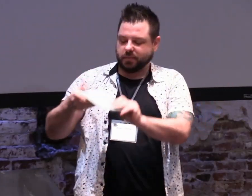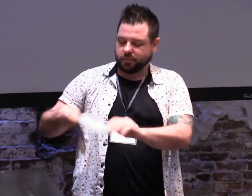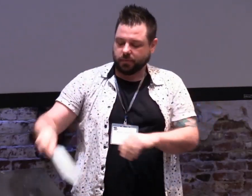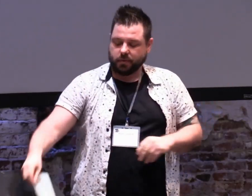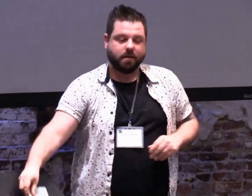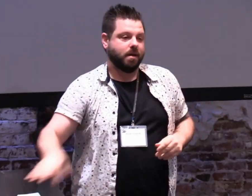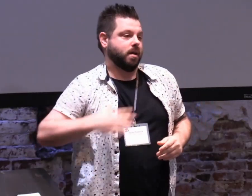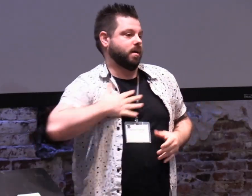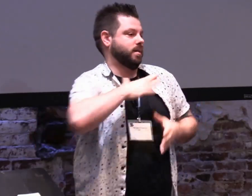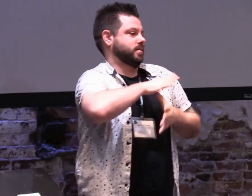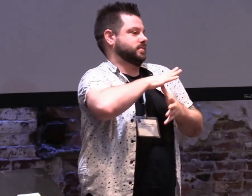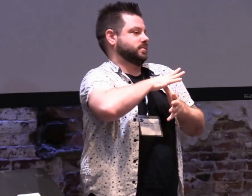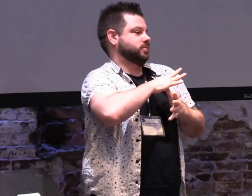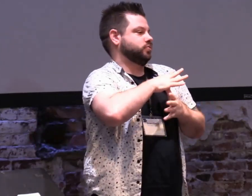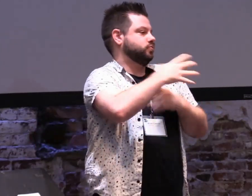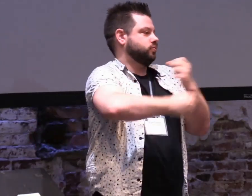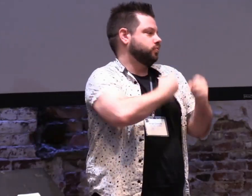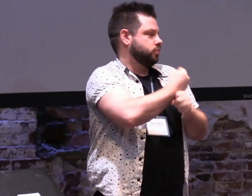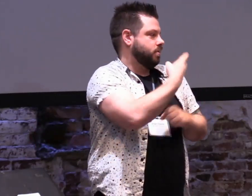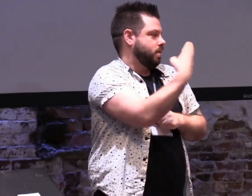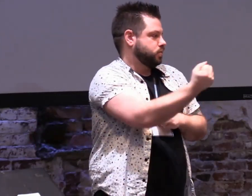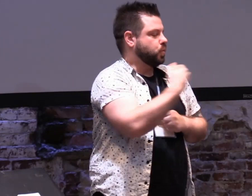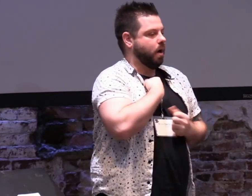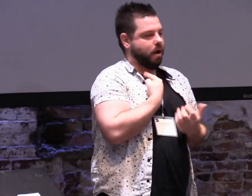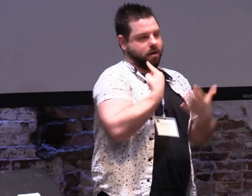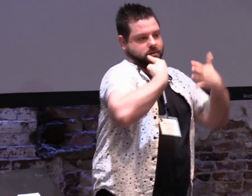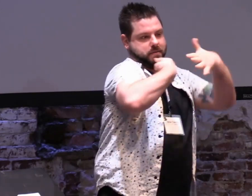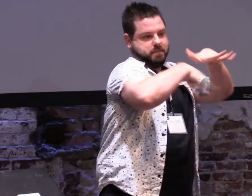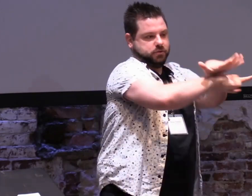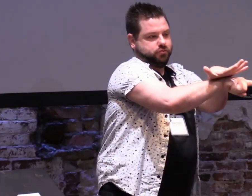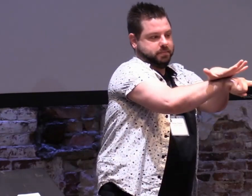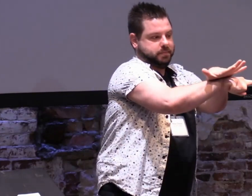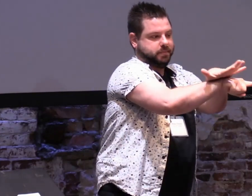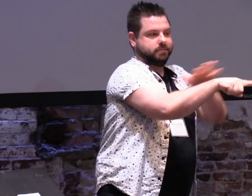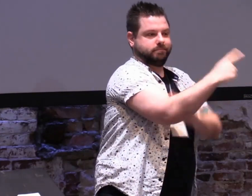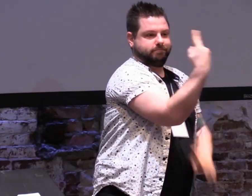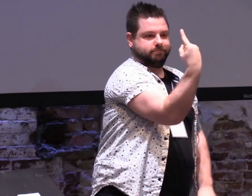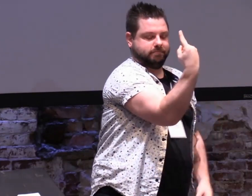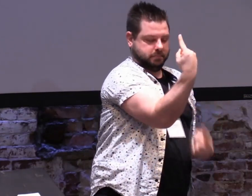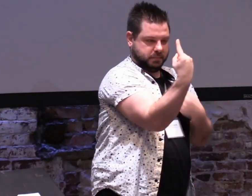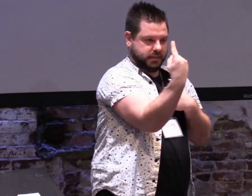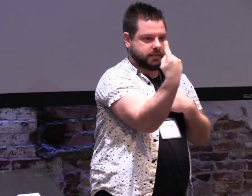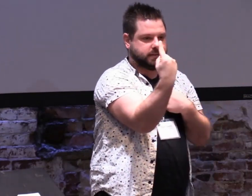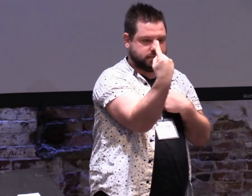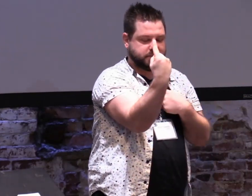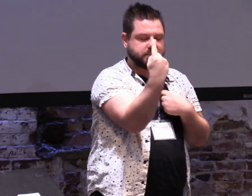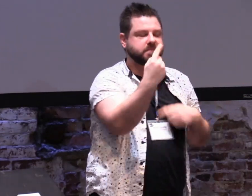PhD. And what I brought with me is something from my high school year when I was